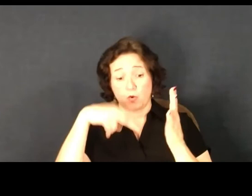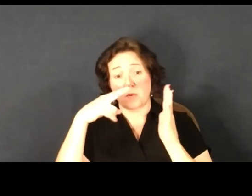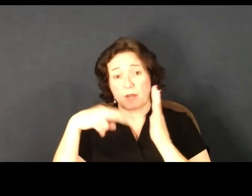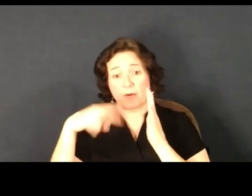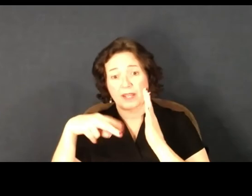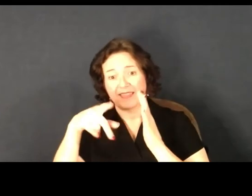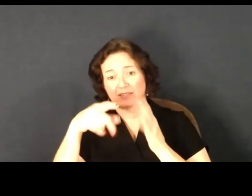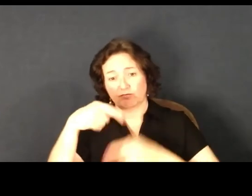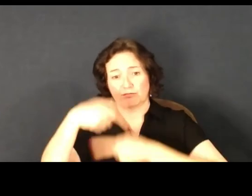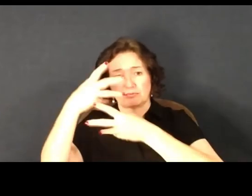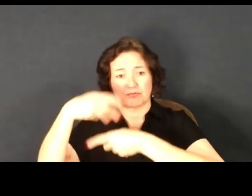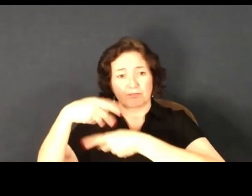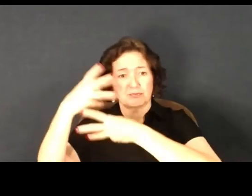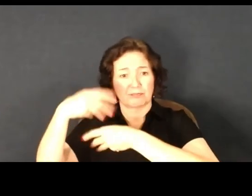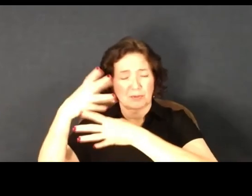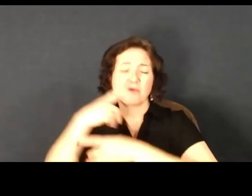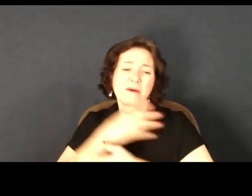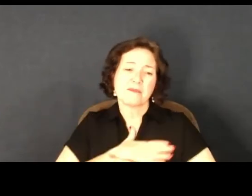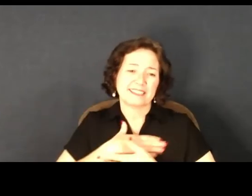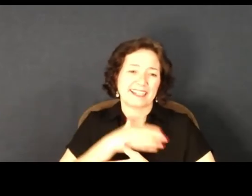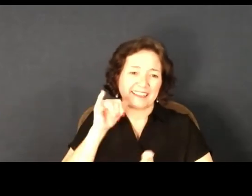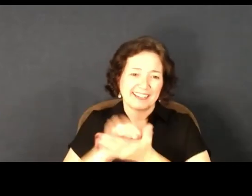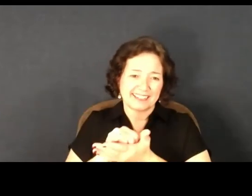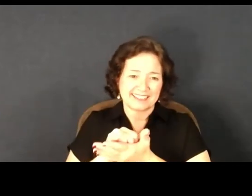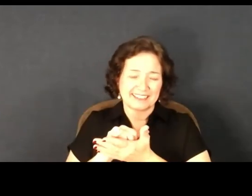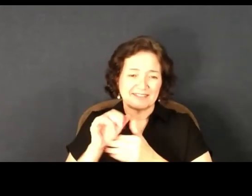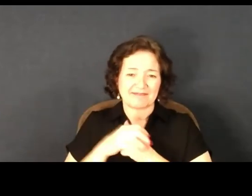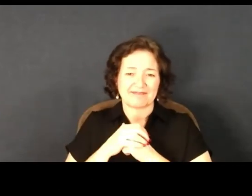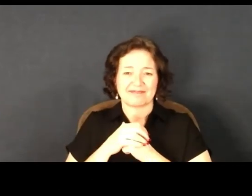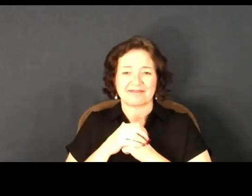messages and we appreciate them so much.